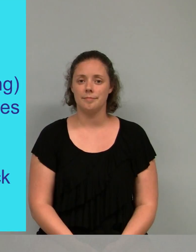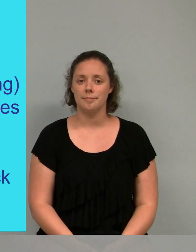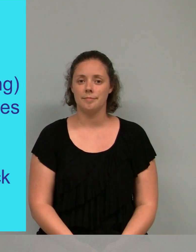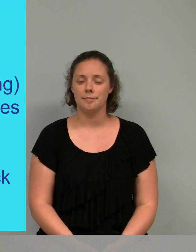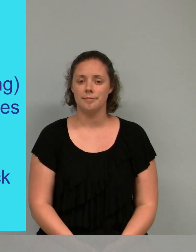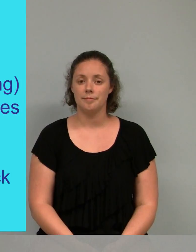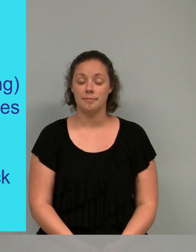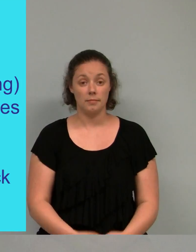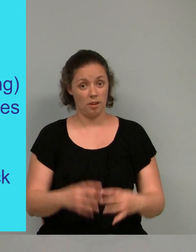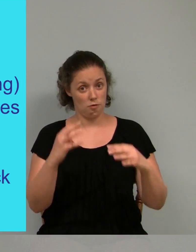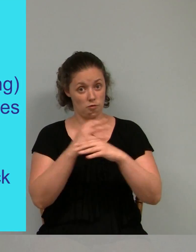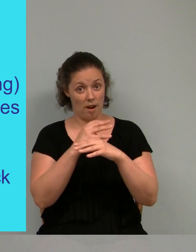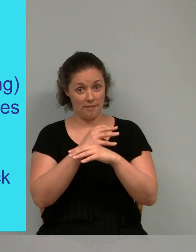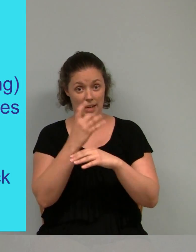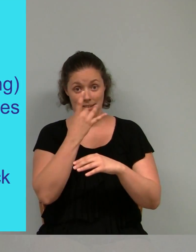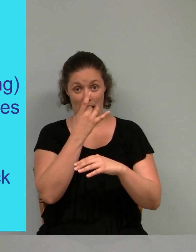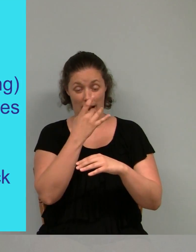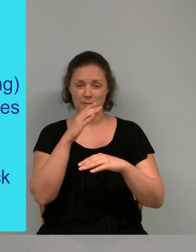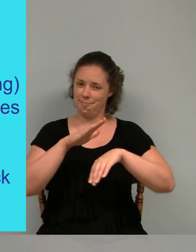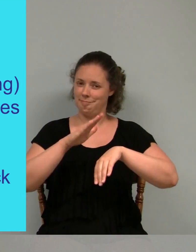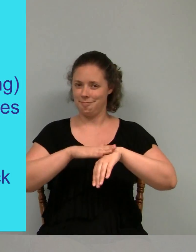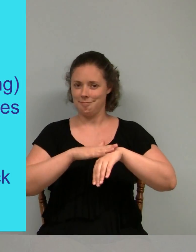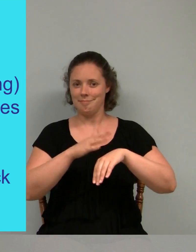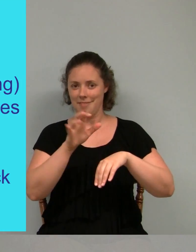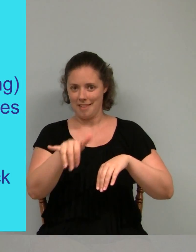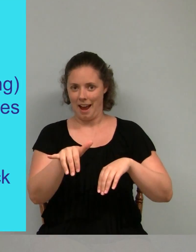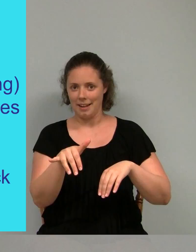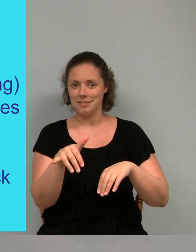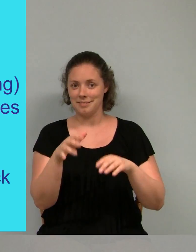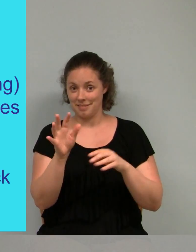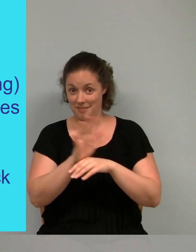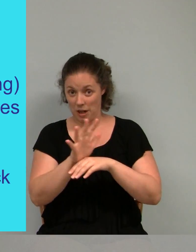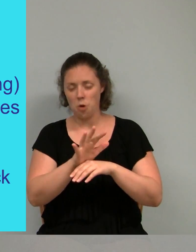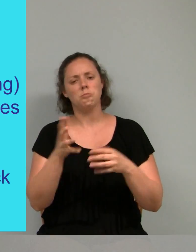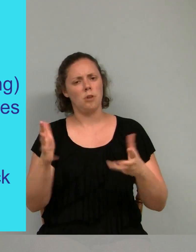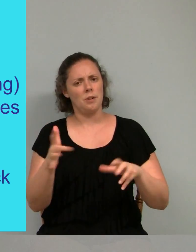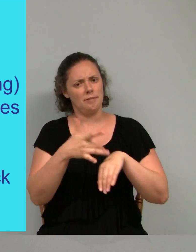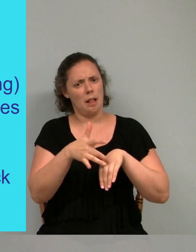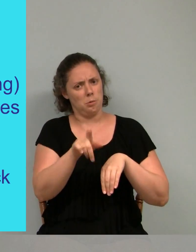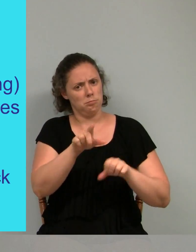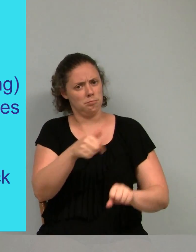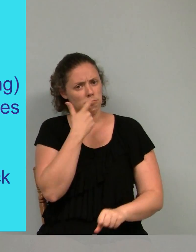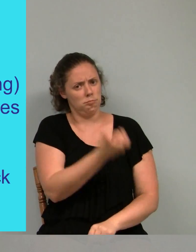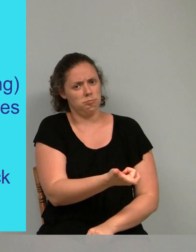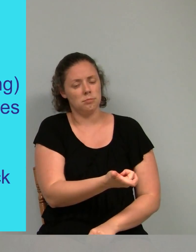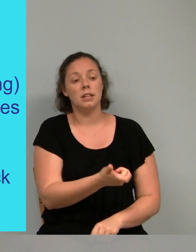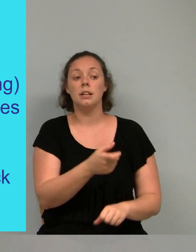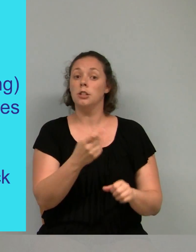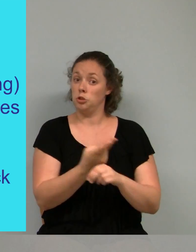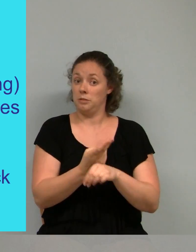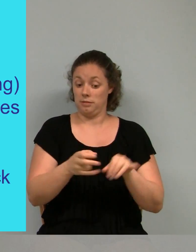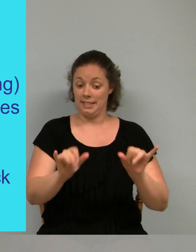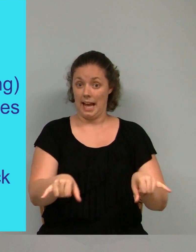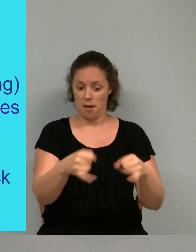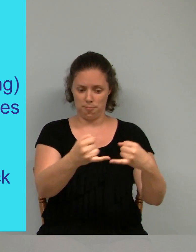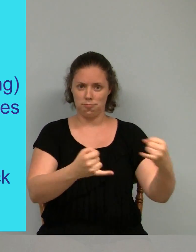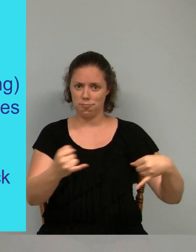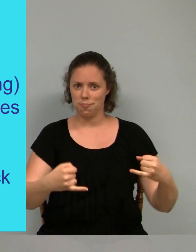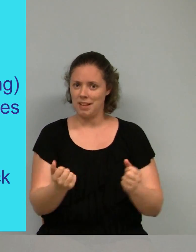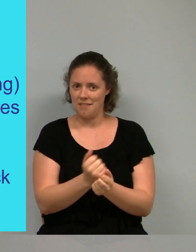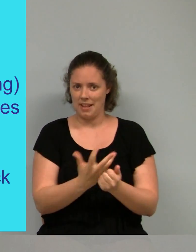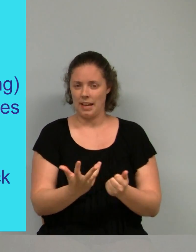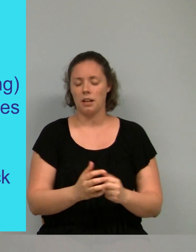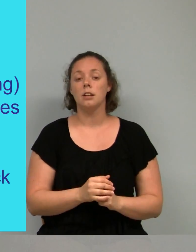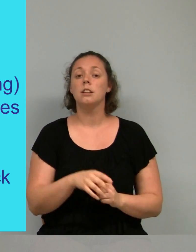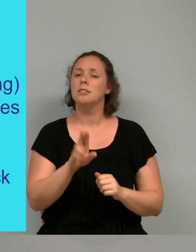The traffic light signal lights video is already available and uses the same wiring board, but we changed the